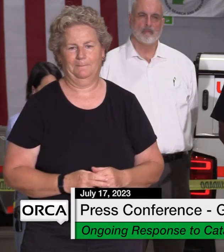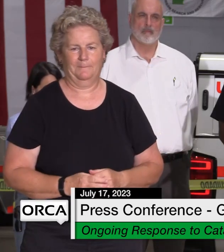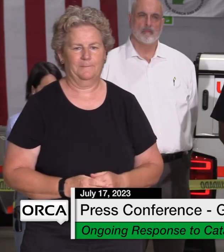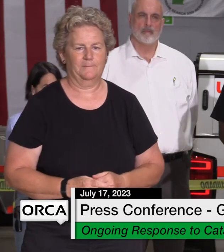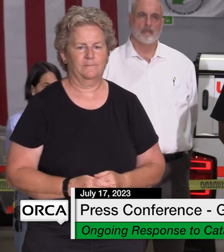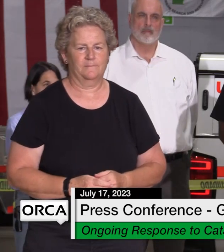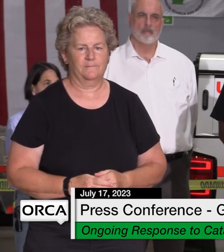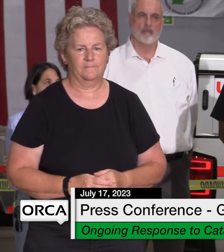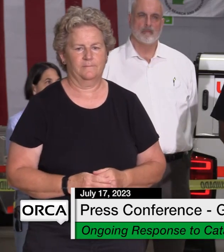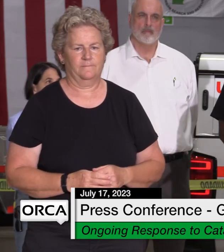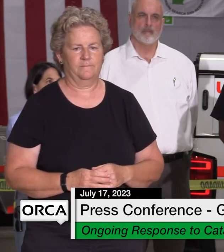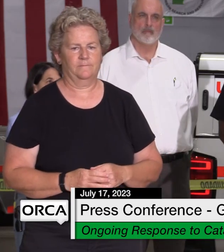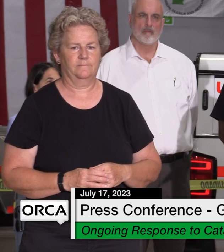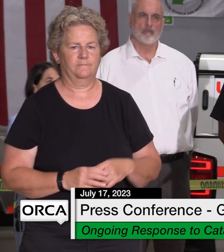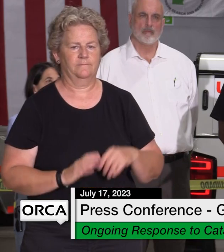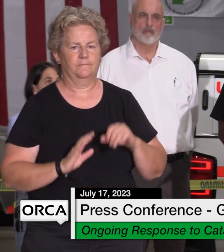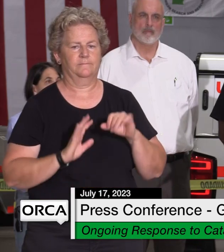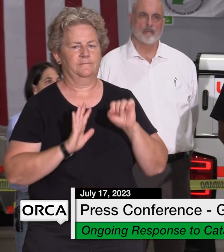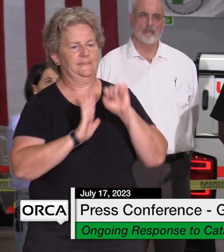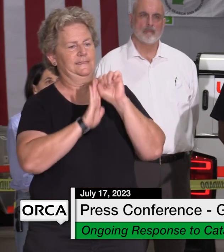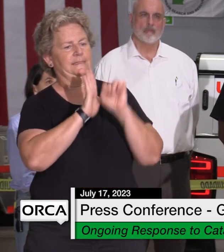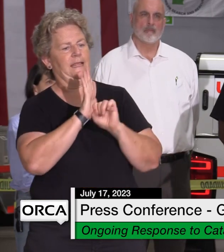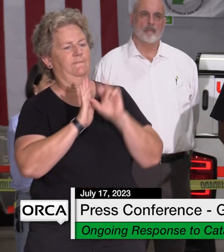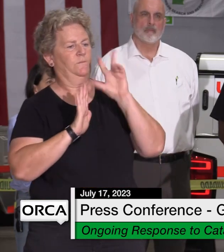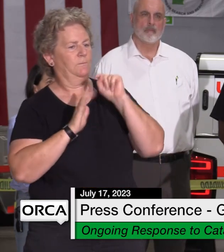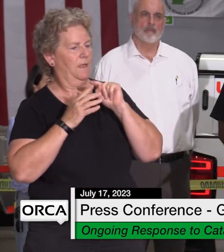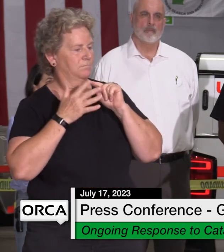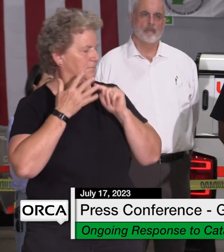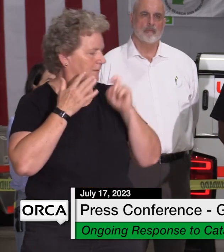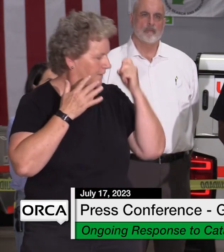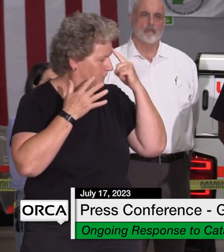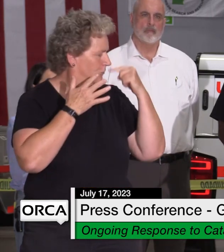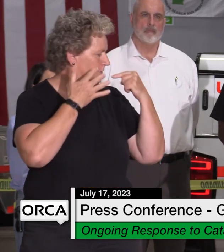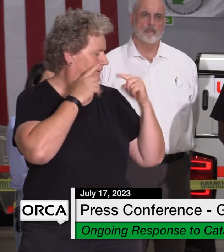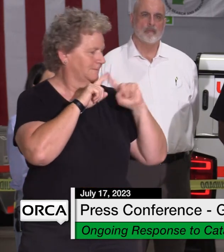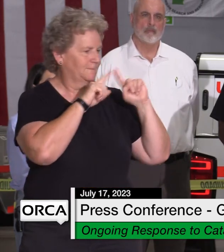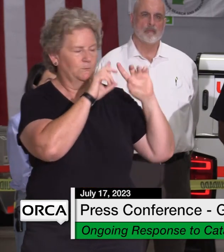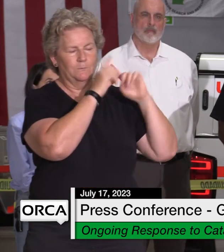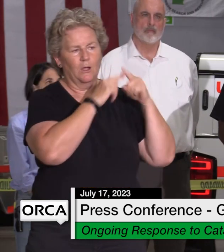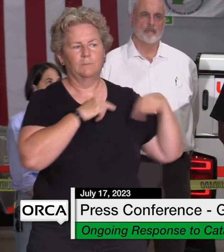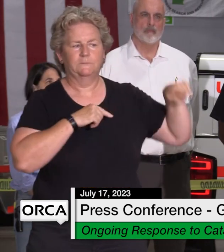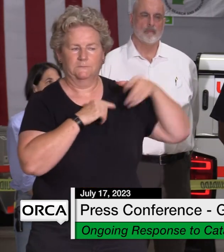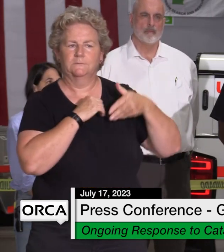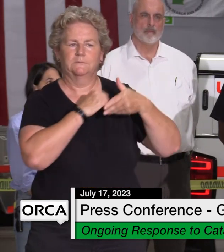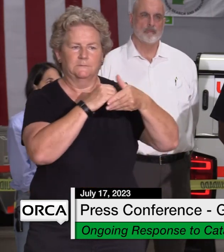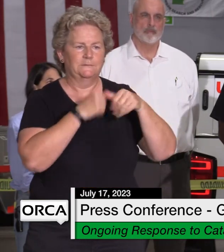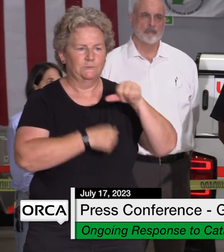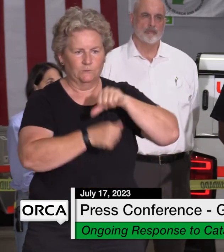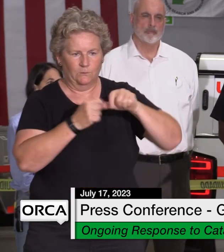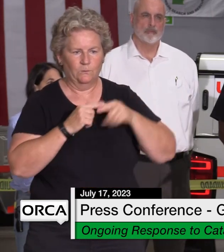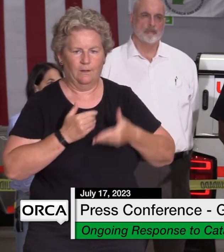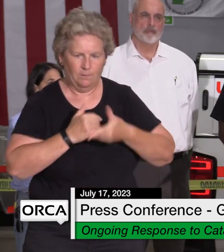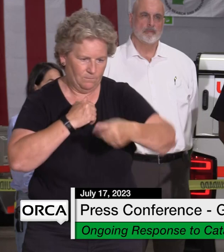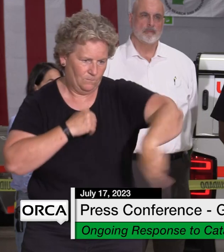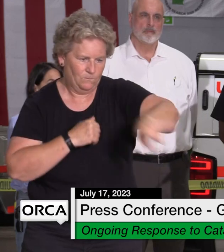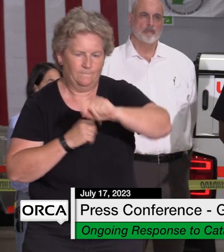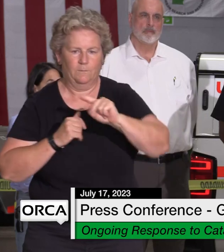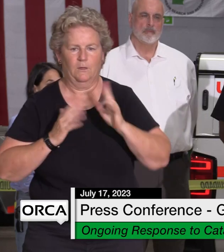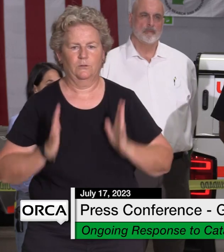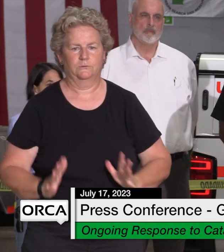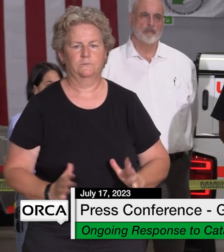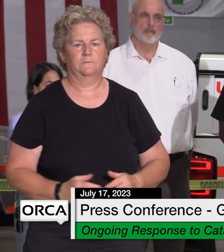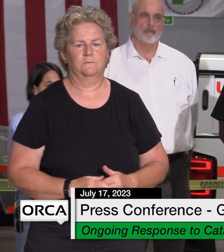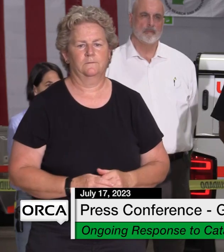make sure you have as many resources as possible to rebuild and recover. And I also know